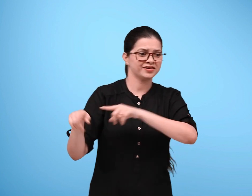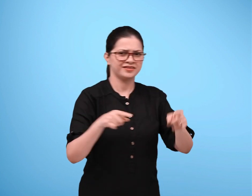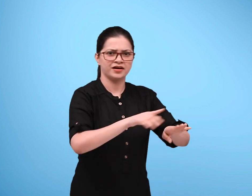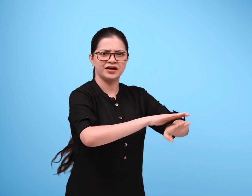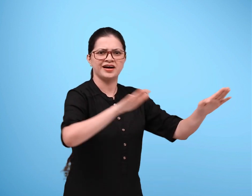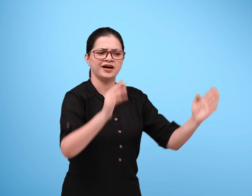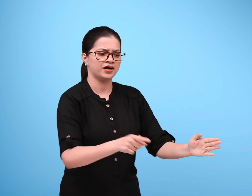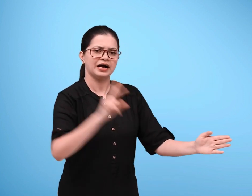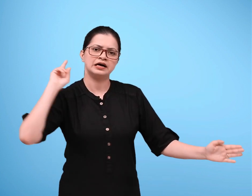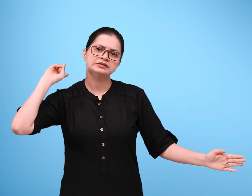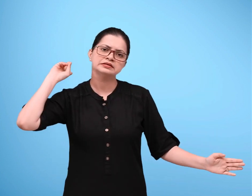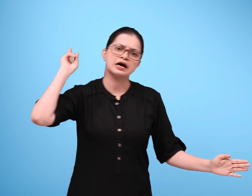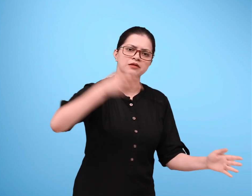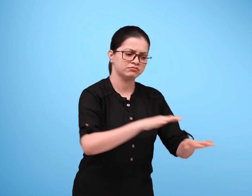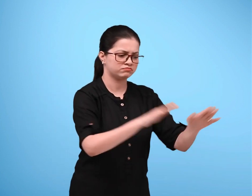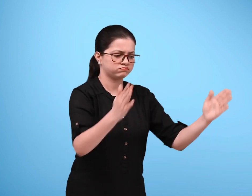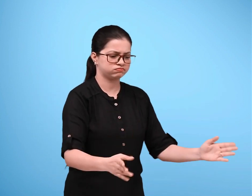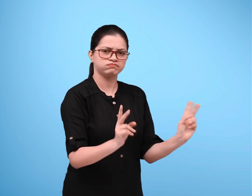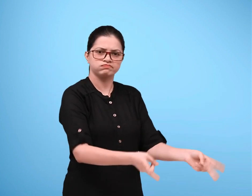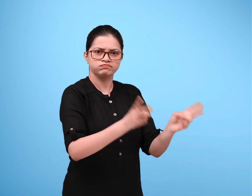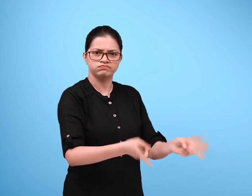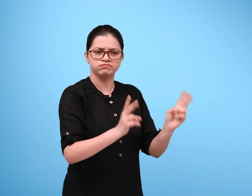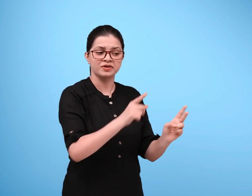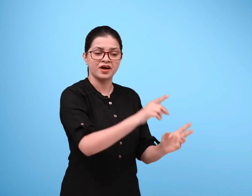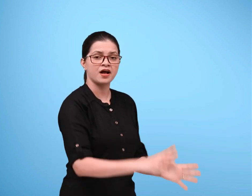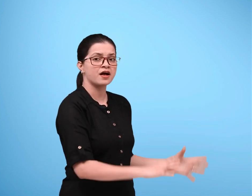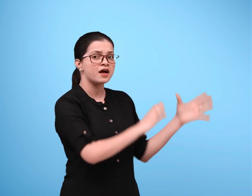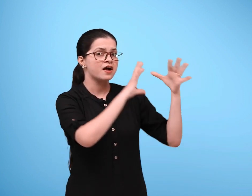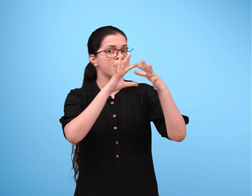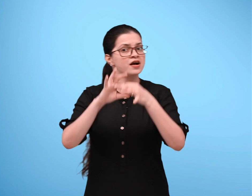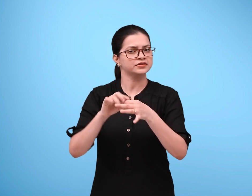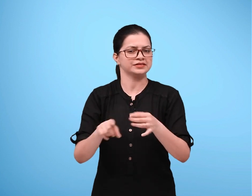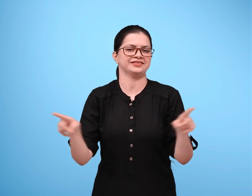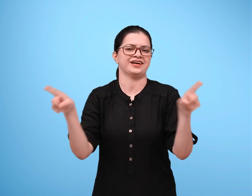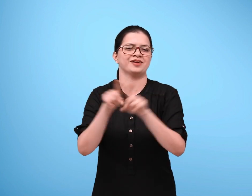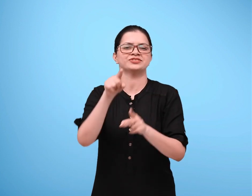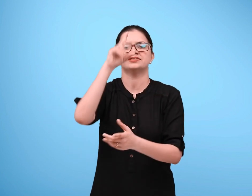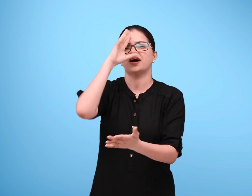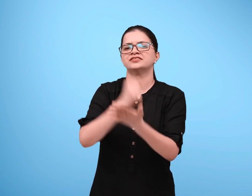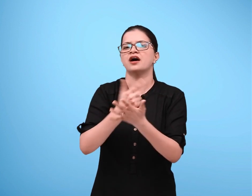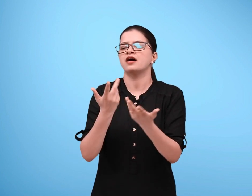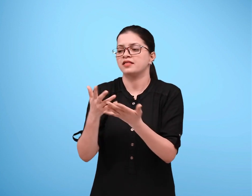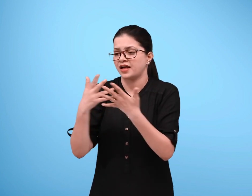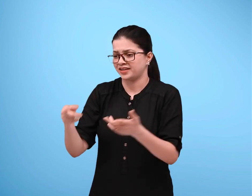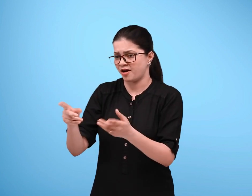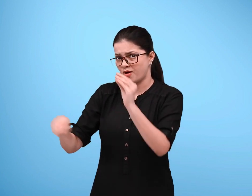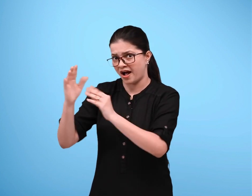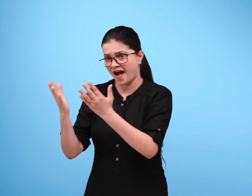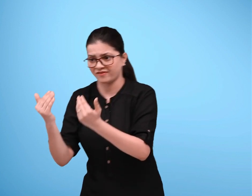While the table is at the same place. On this basis, you may have decided whether an object